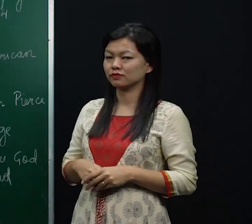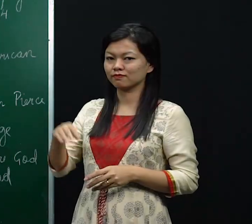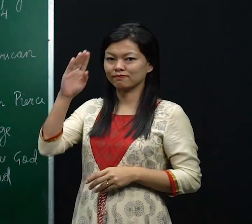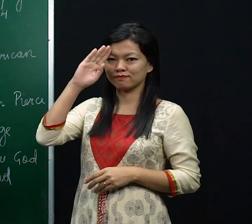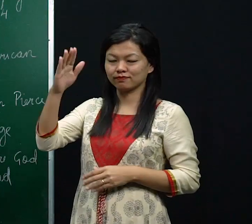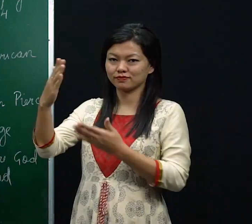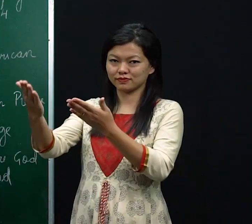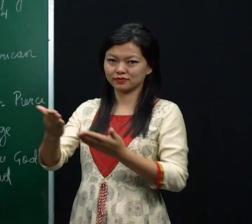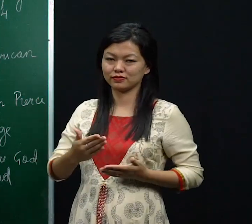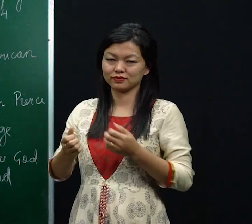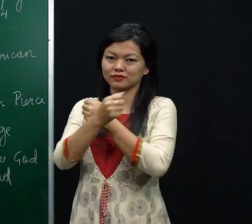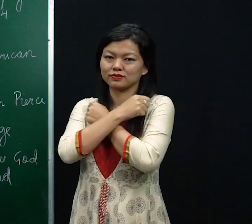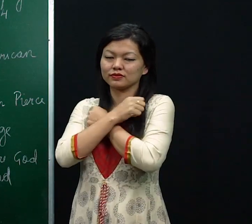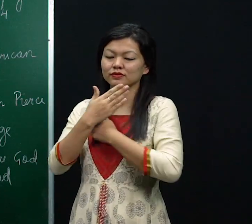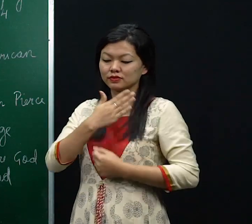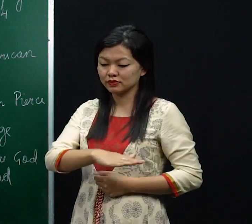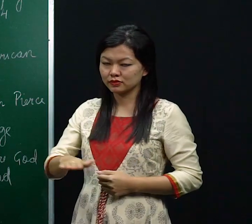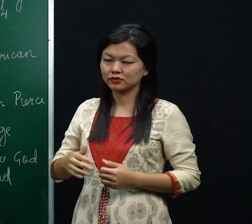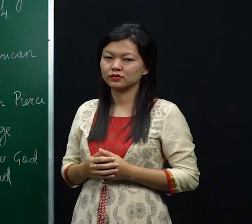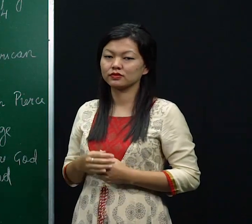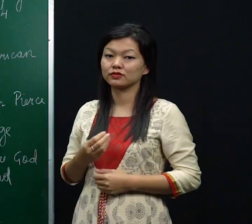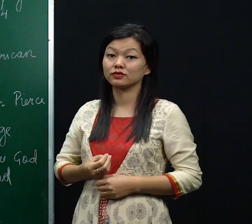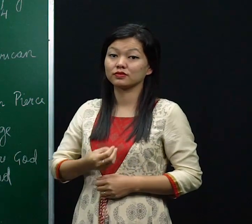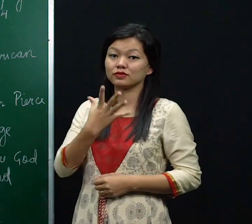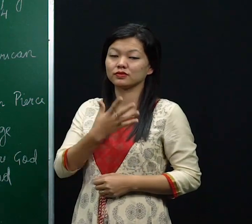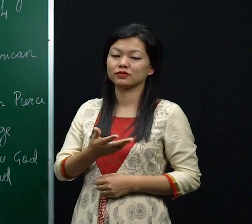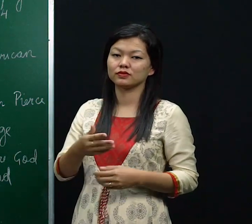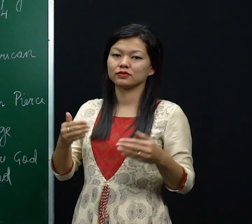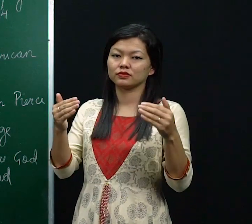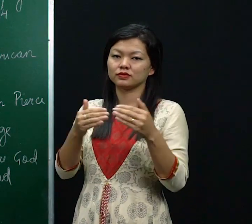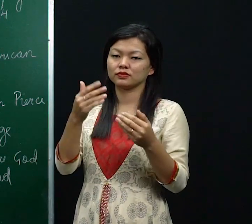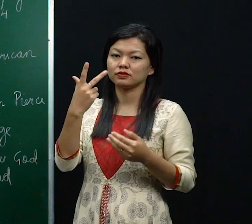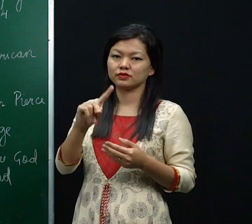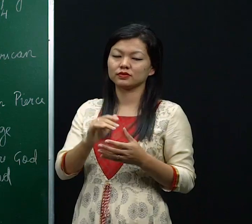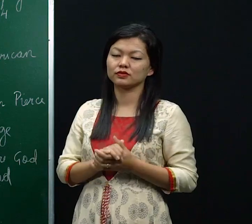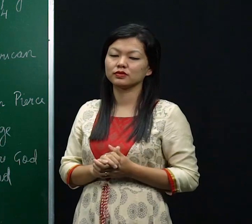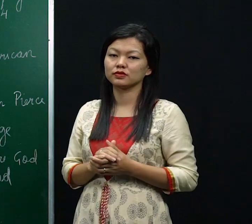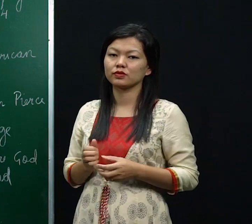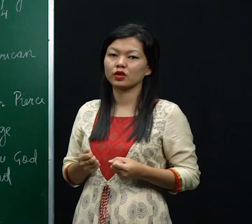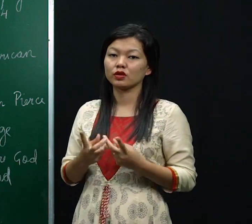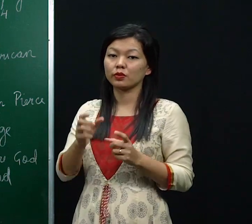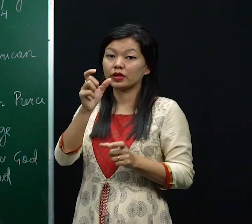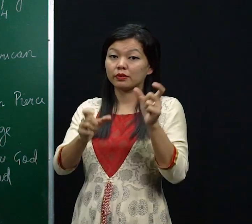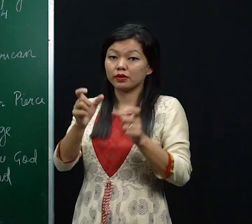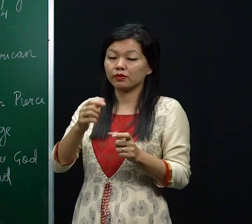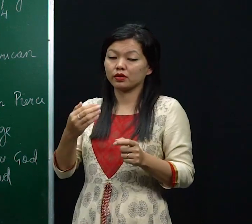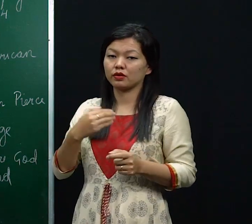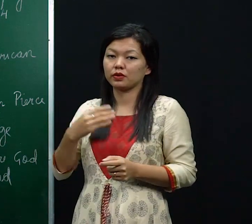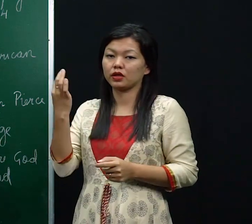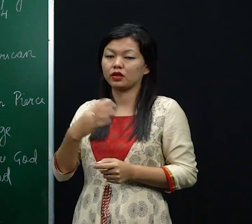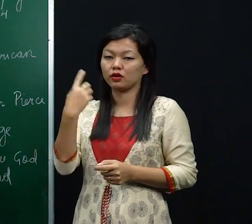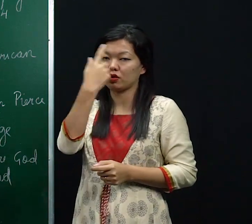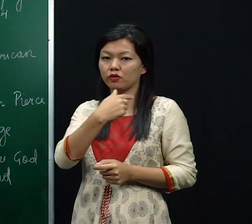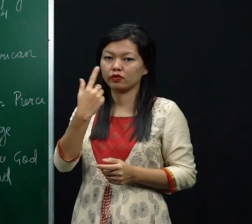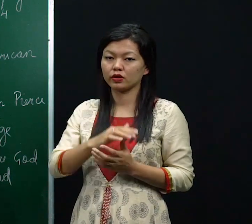Hello, welcome all my dear students. I'm happy to be with you, and for many of you, I know I will be a new face to you because this